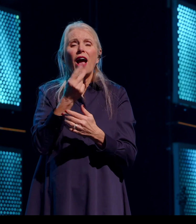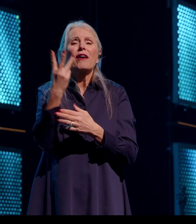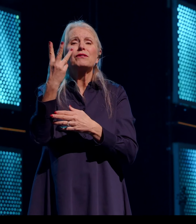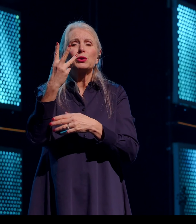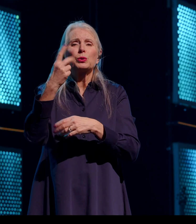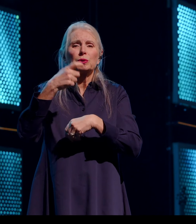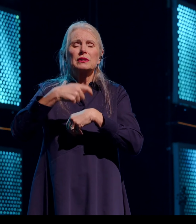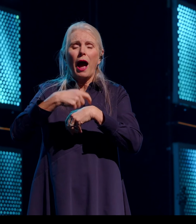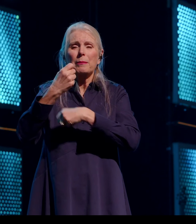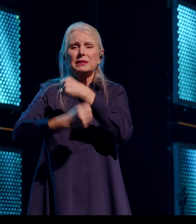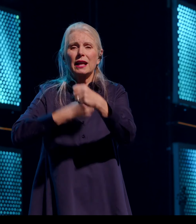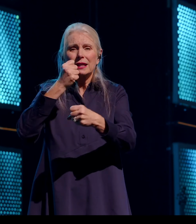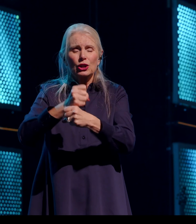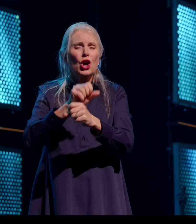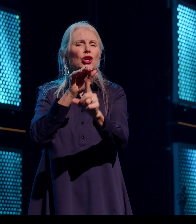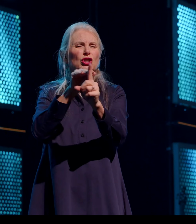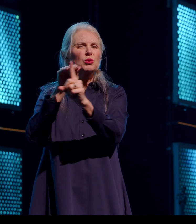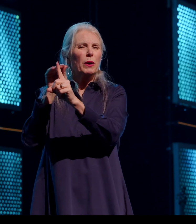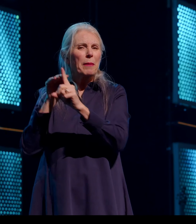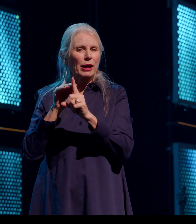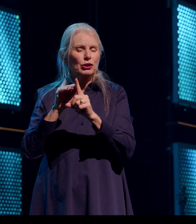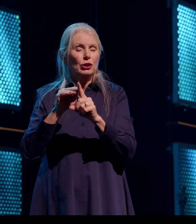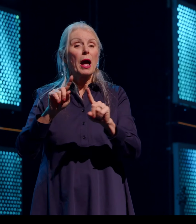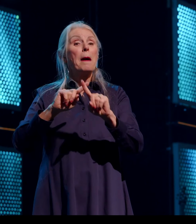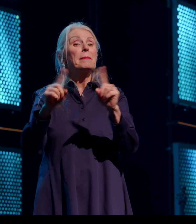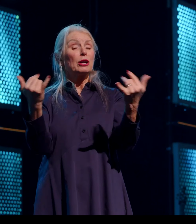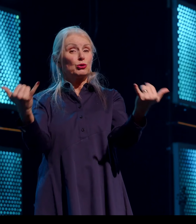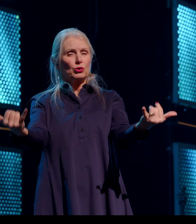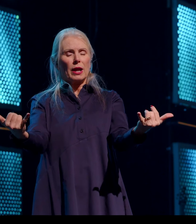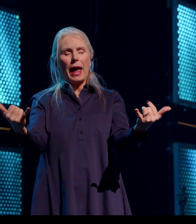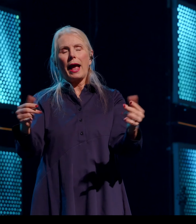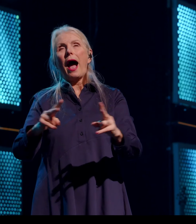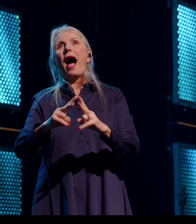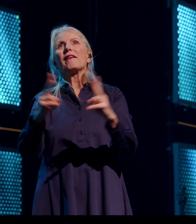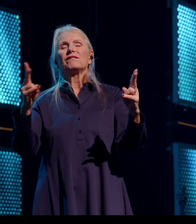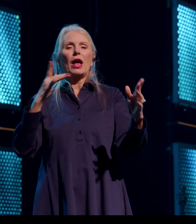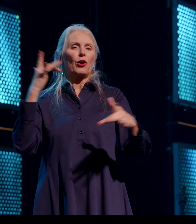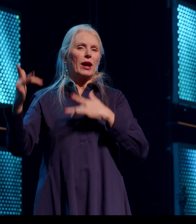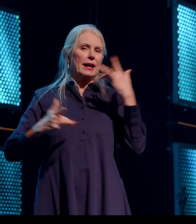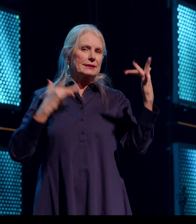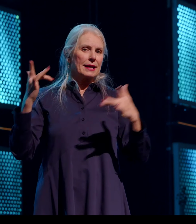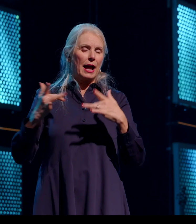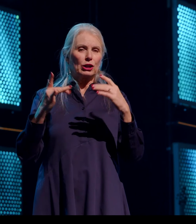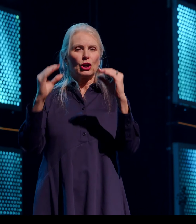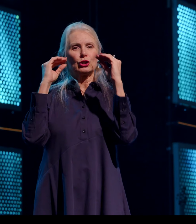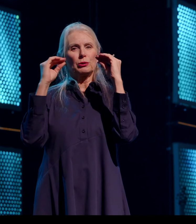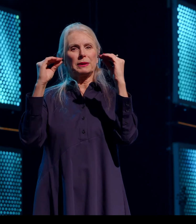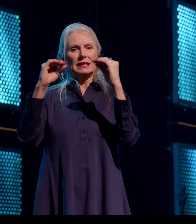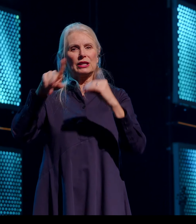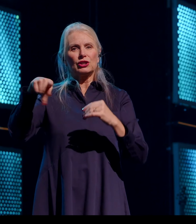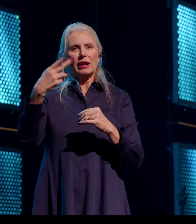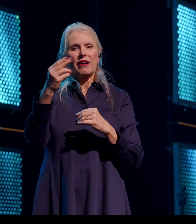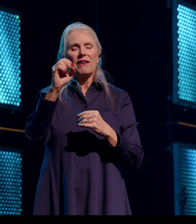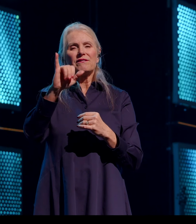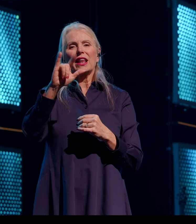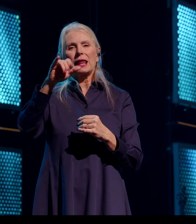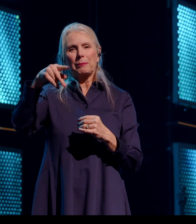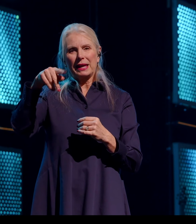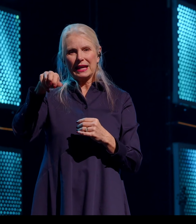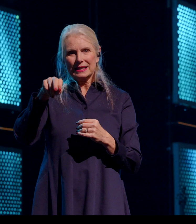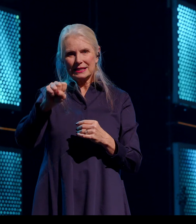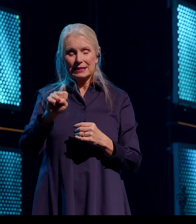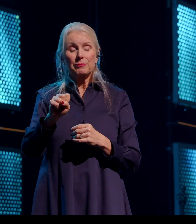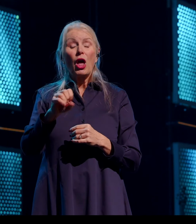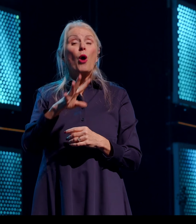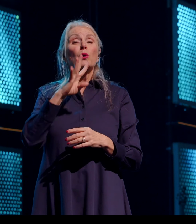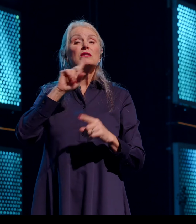just reminding us of these things. Today, I'm very excited to teach you the book of Philippians. If you have your Bibles, you can turn there right now. As we mentioned in